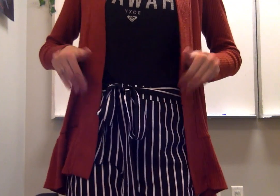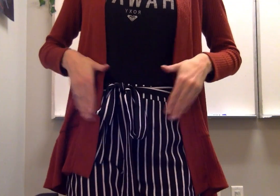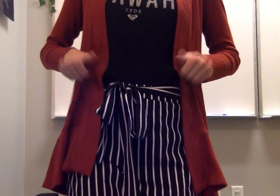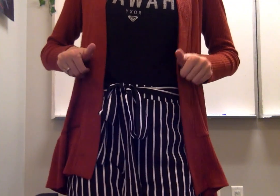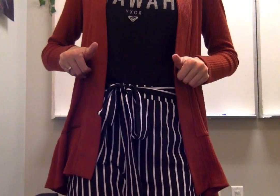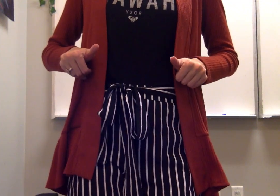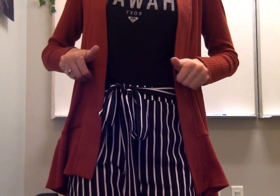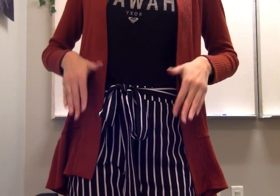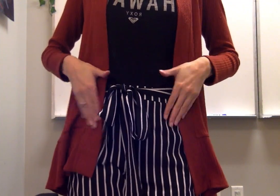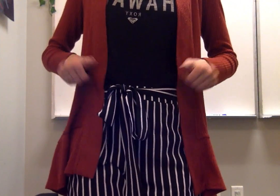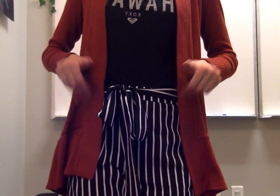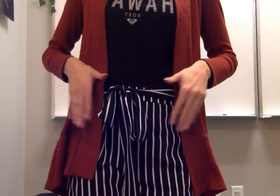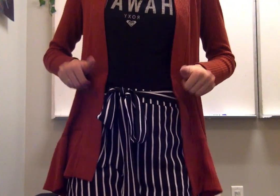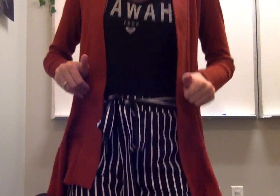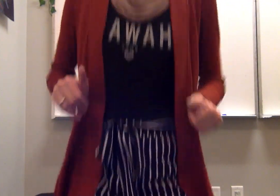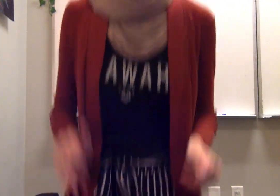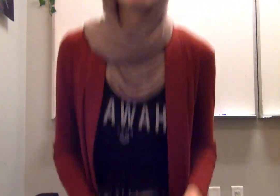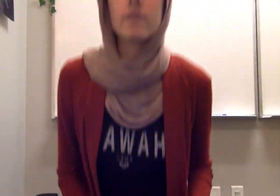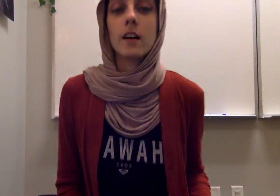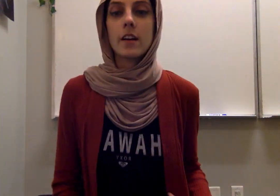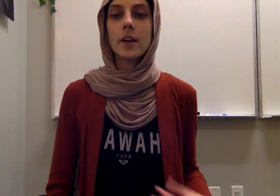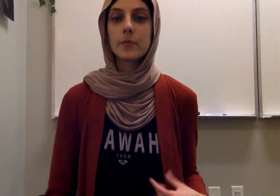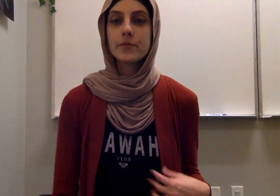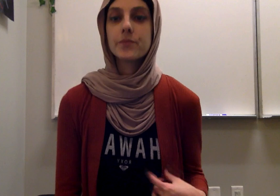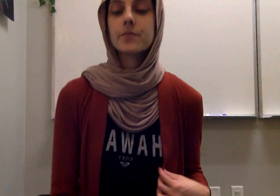pants. Pants. All right.